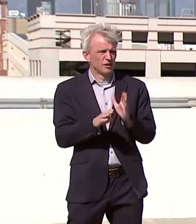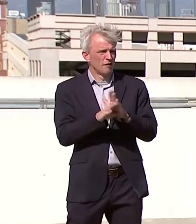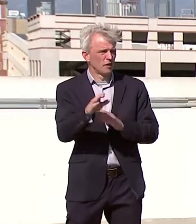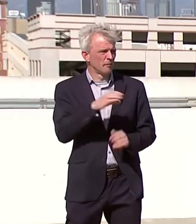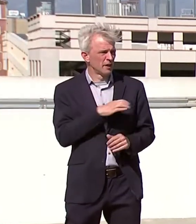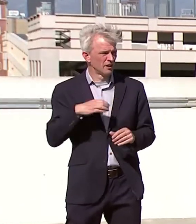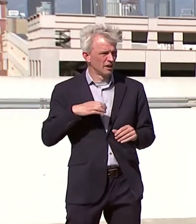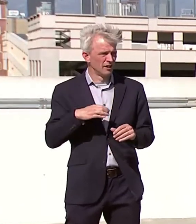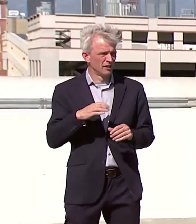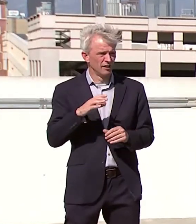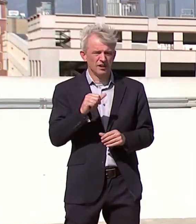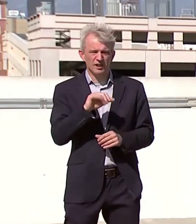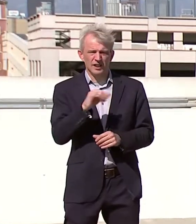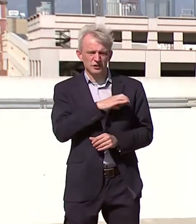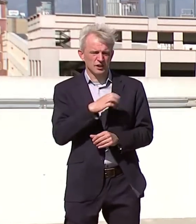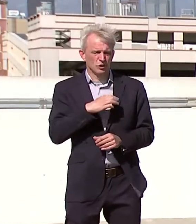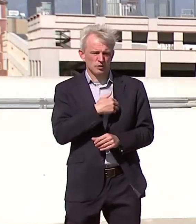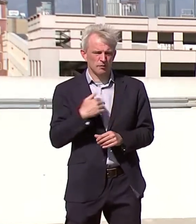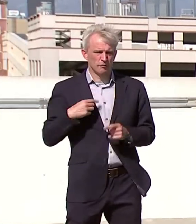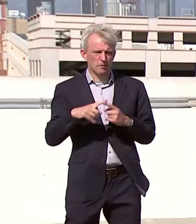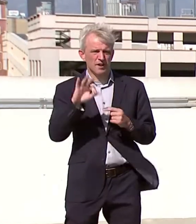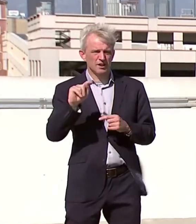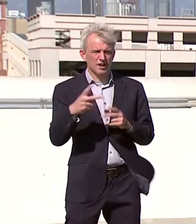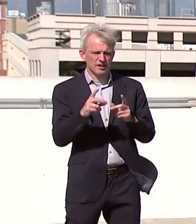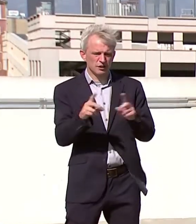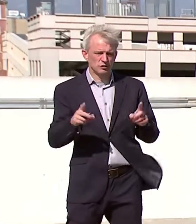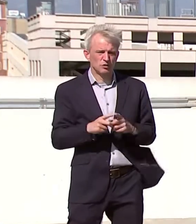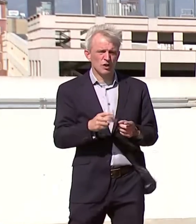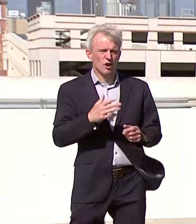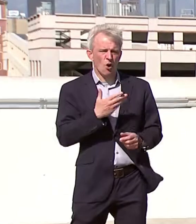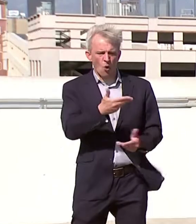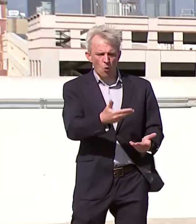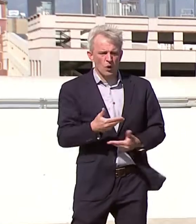as the council member from the 9th District. Please welcome Curran Price.